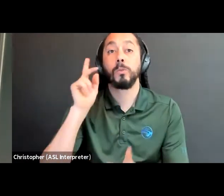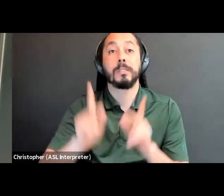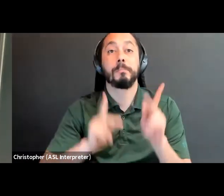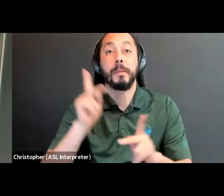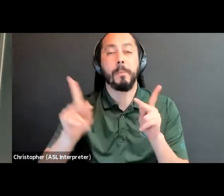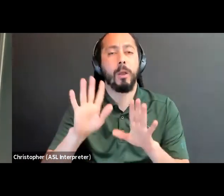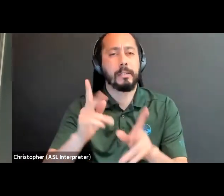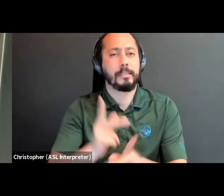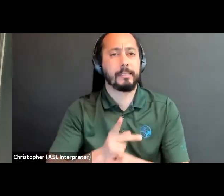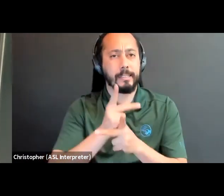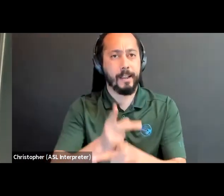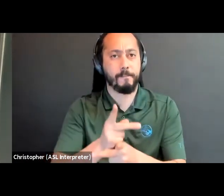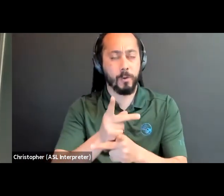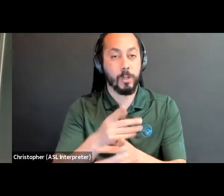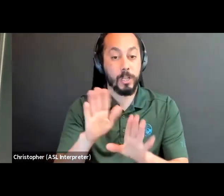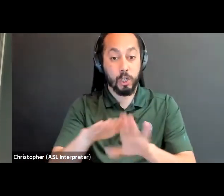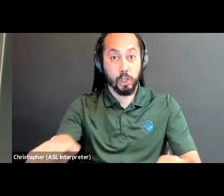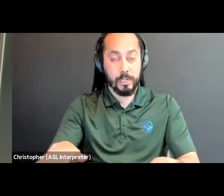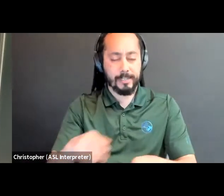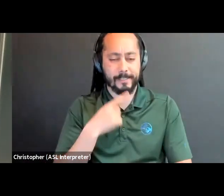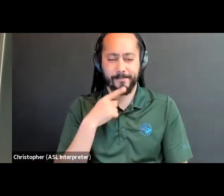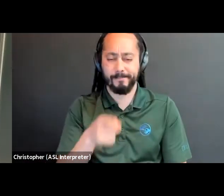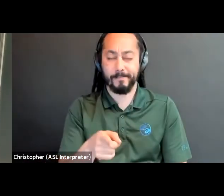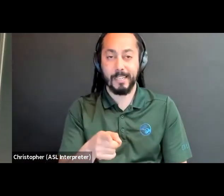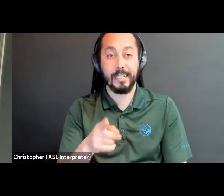children make false allegation of child sexual abuse,